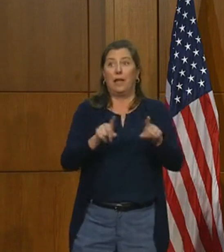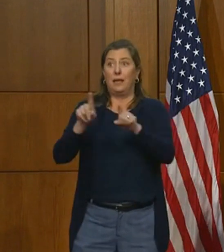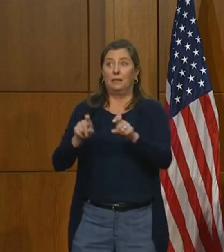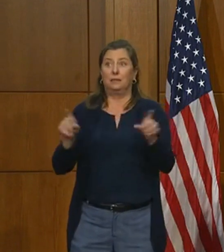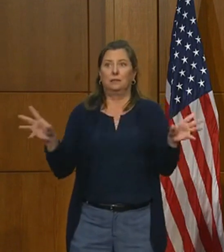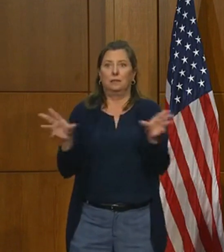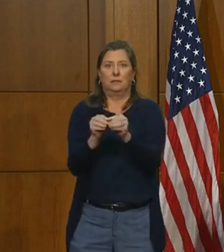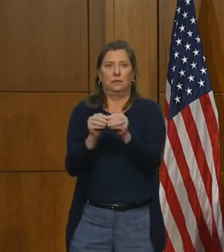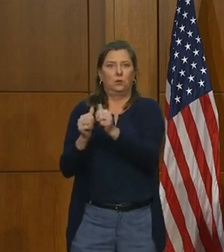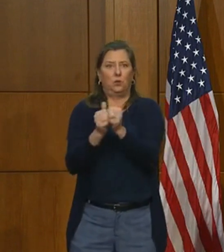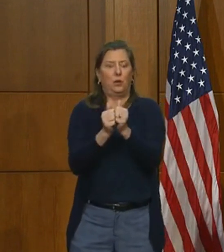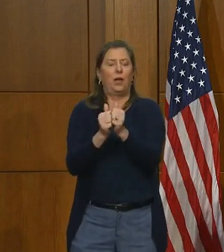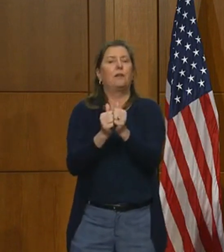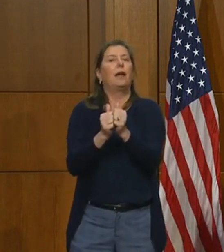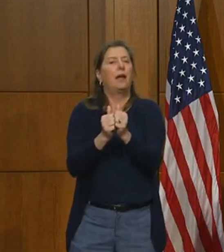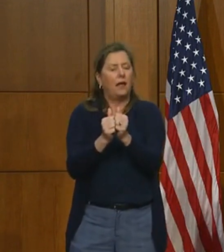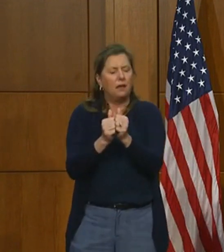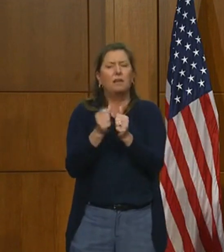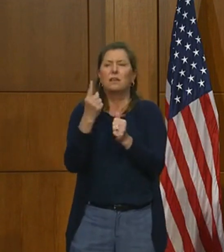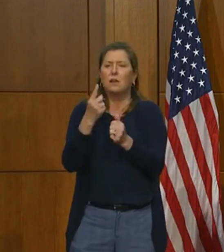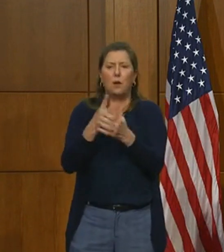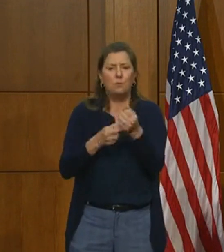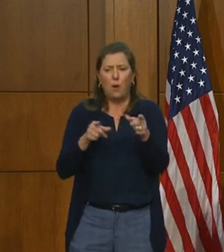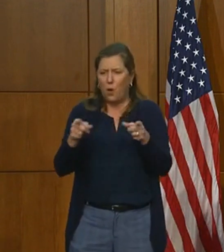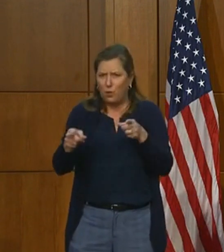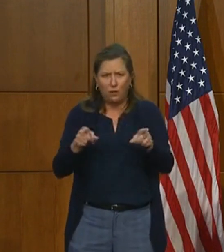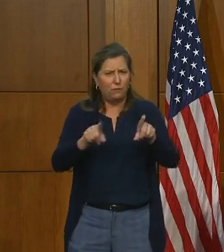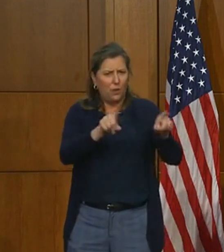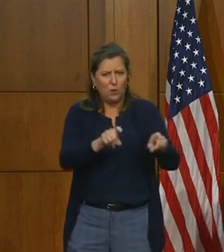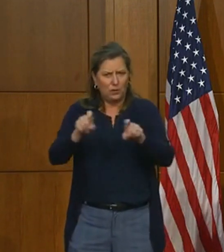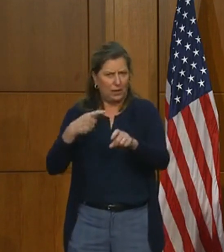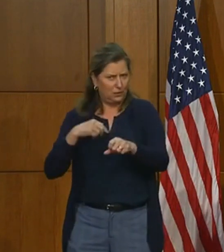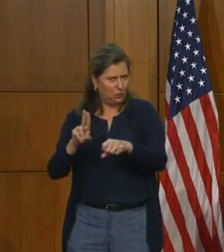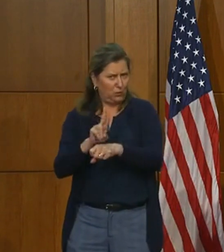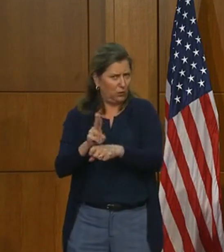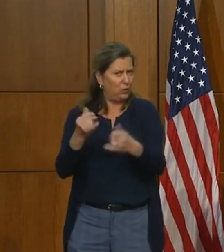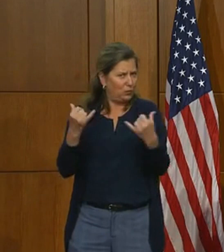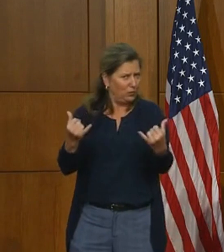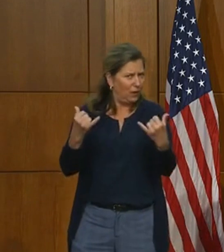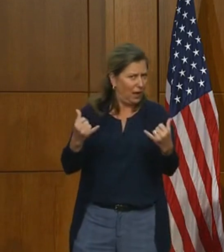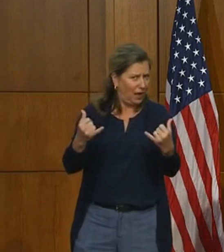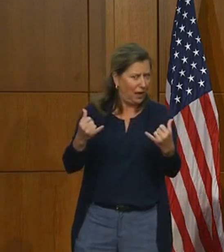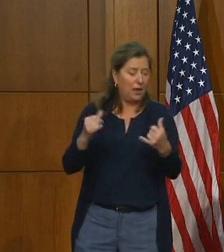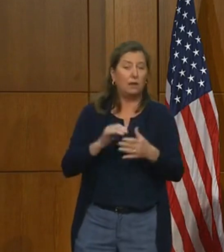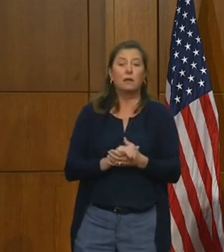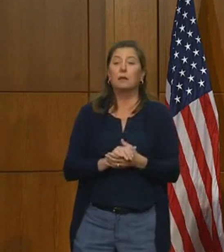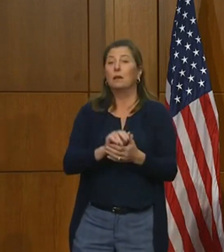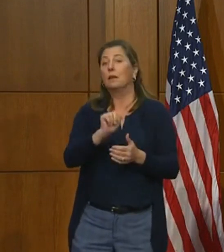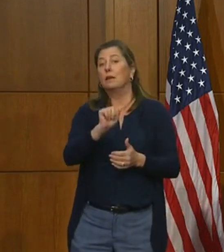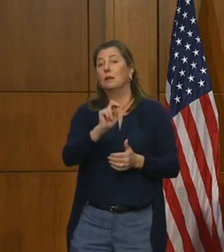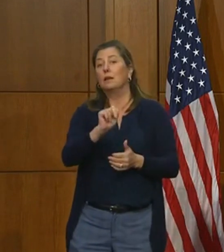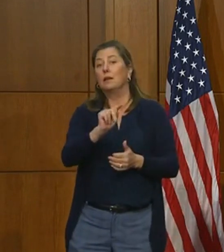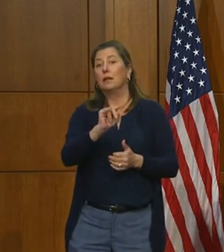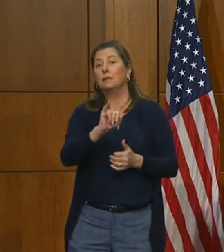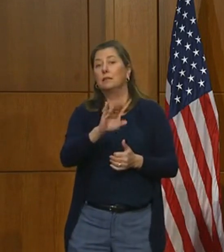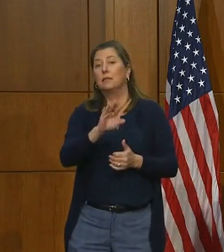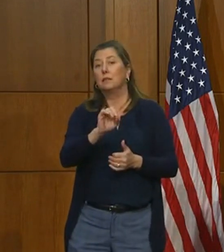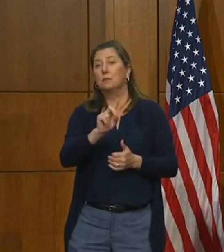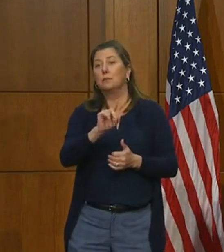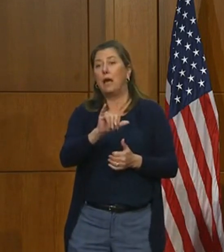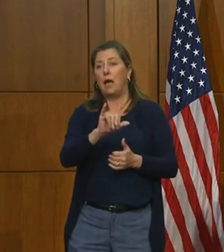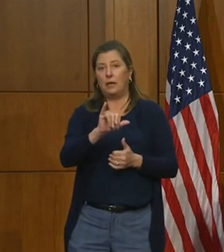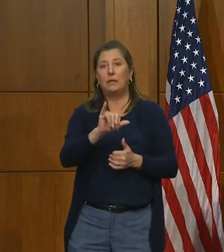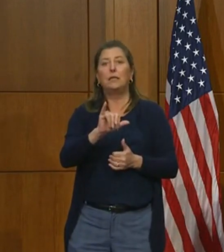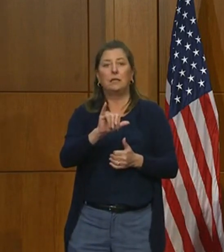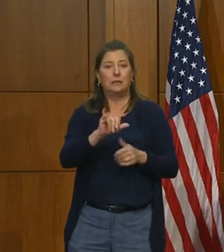those together. They're both tests that we use today. The antibody test, which is not as accurate,